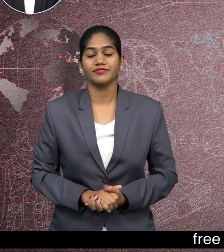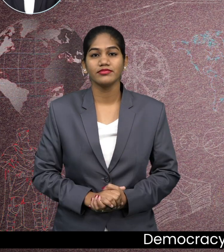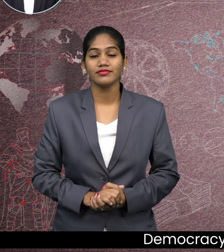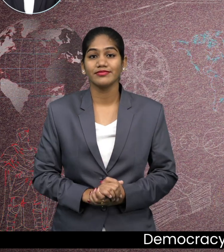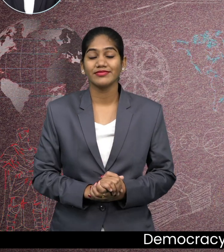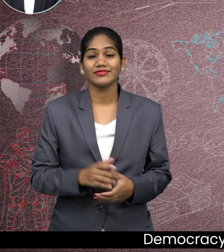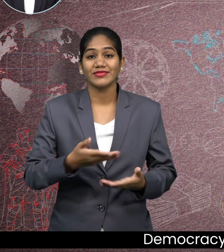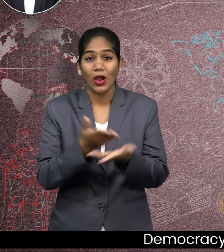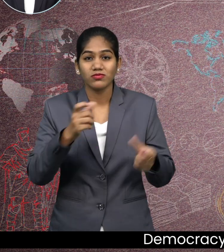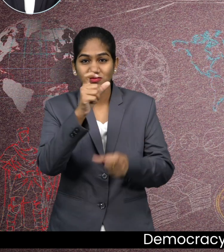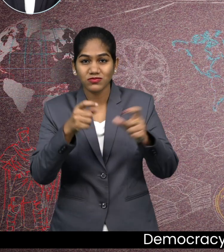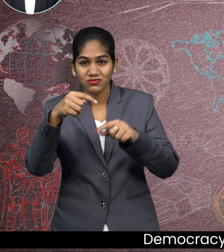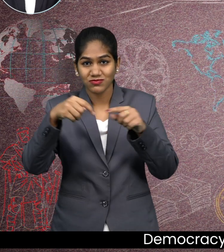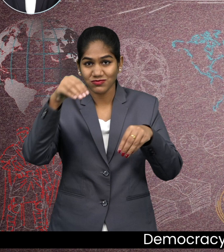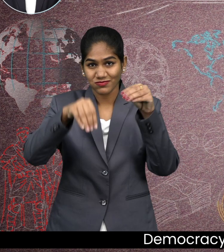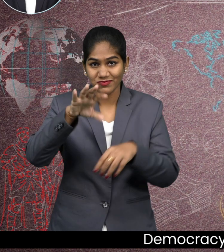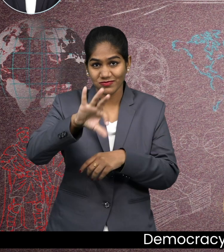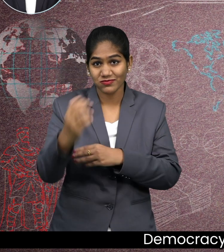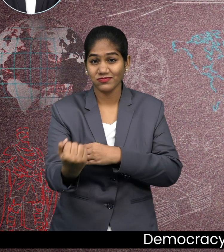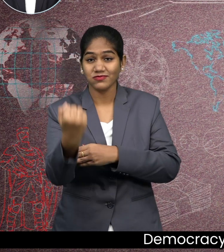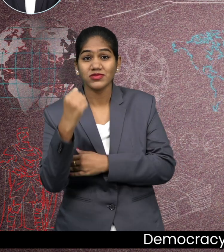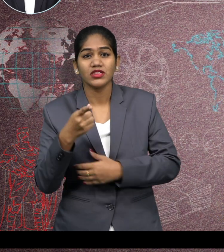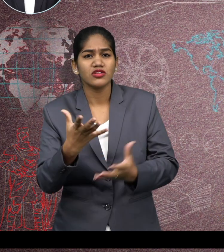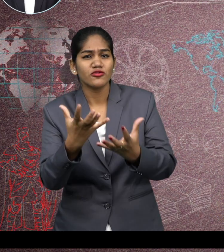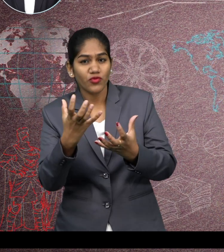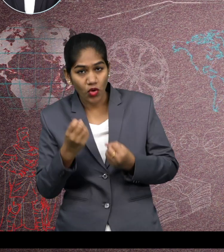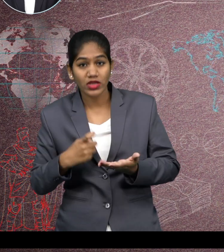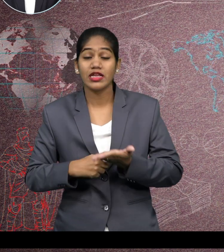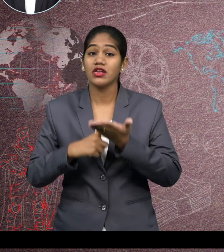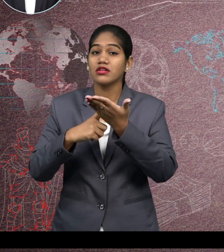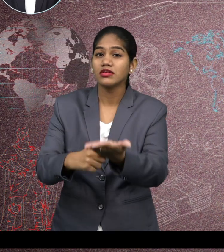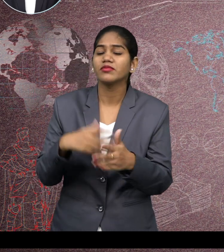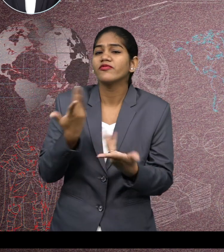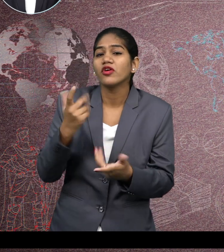Democracy requires respect for law opinion.